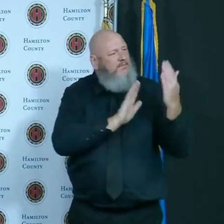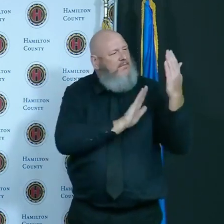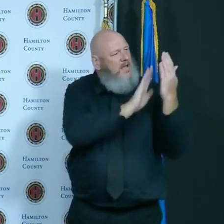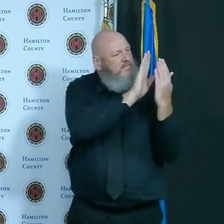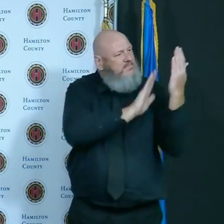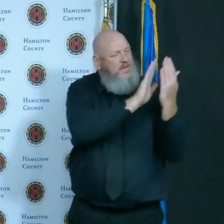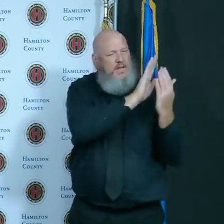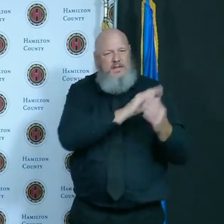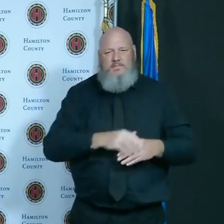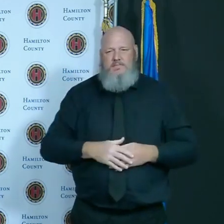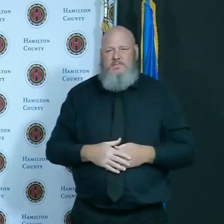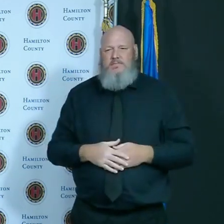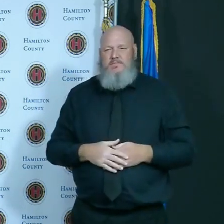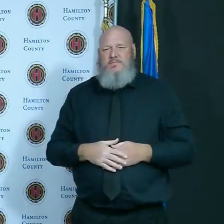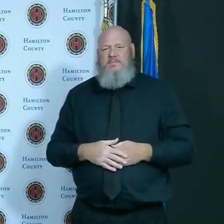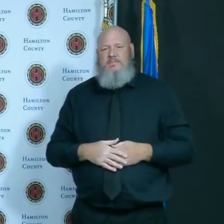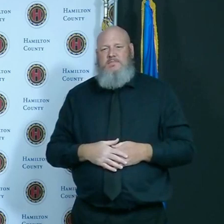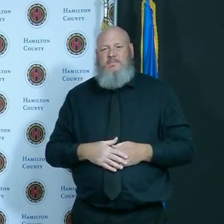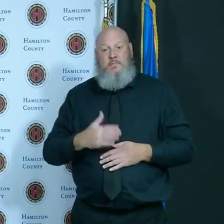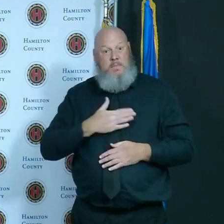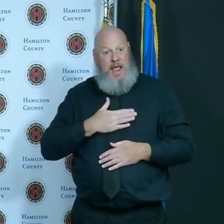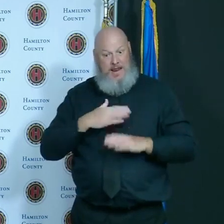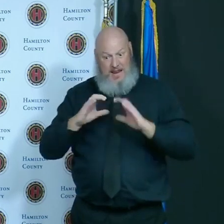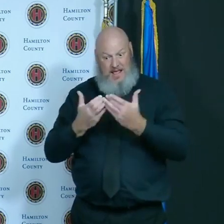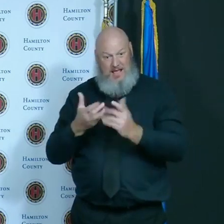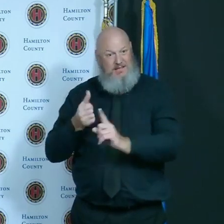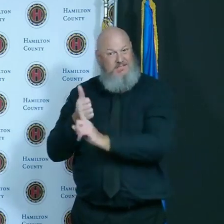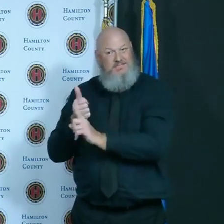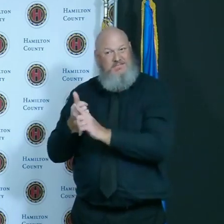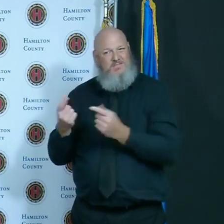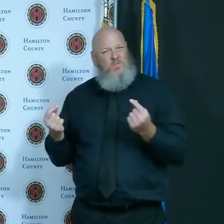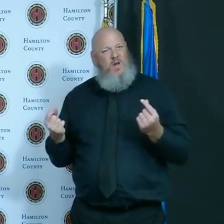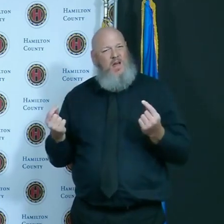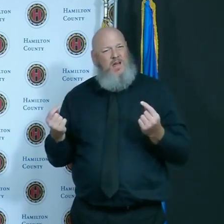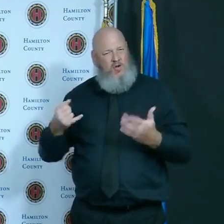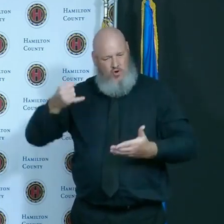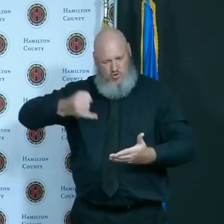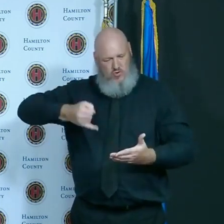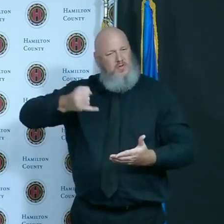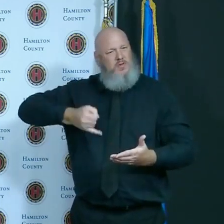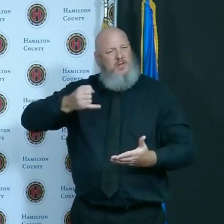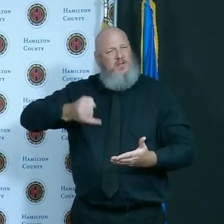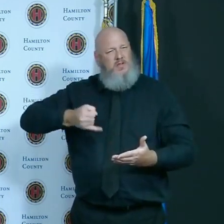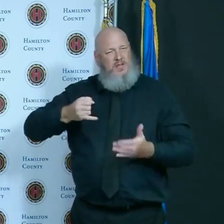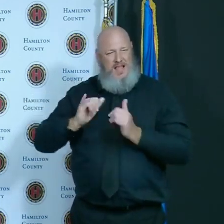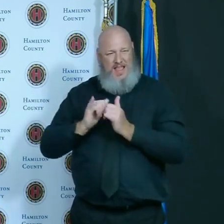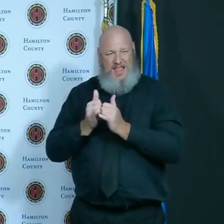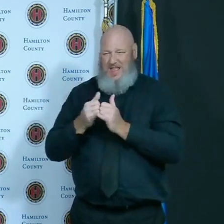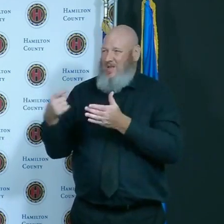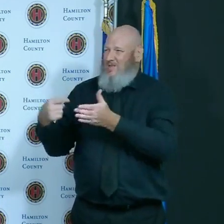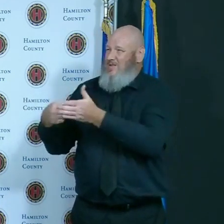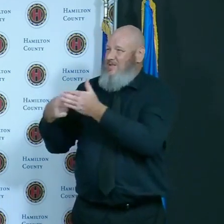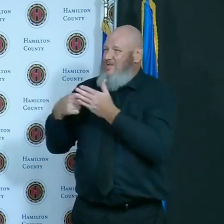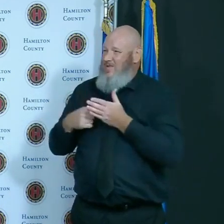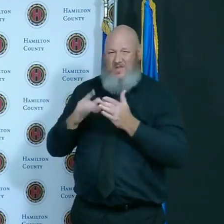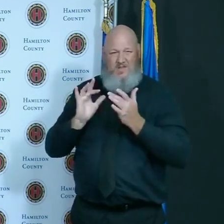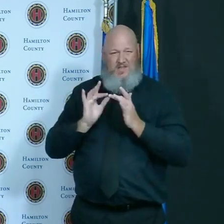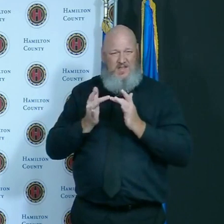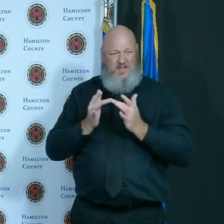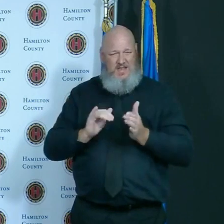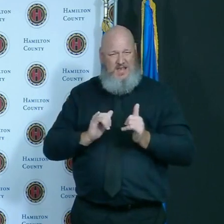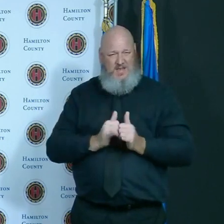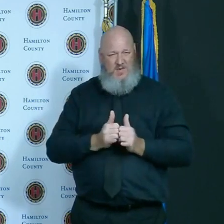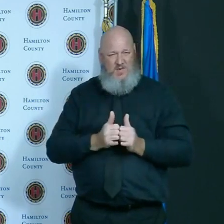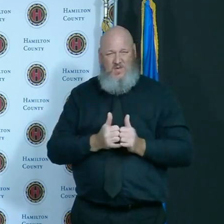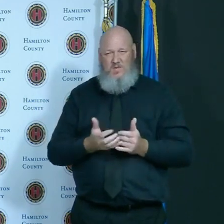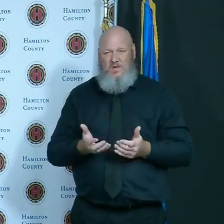so I need to be shown what to do, and it's just not really possible. Thank you, Commissioner Parks, for